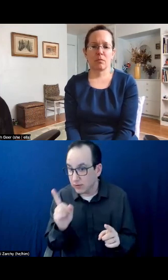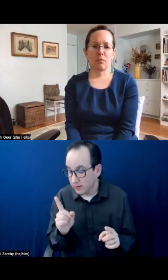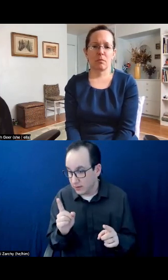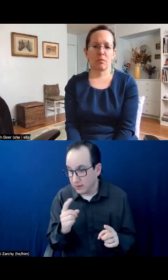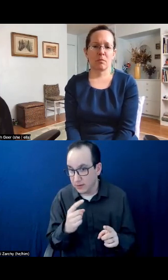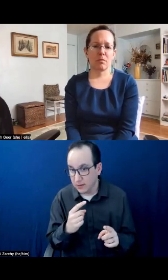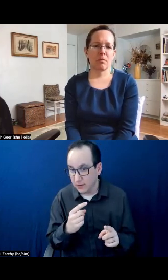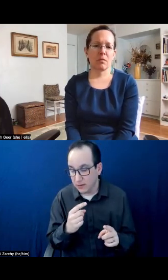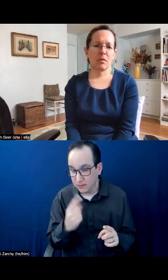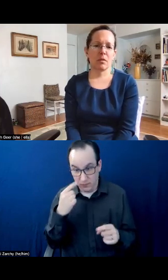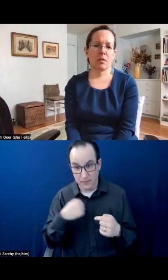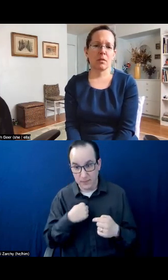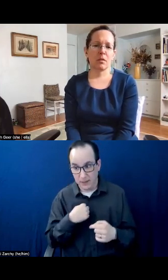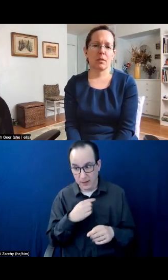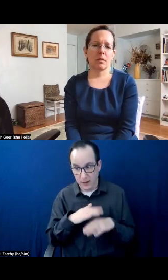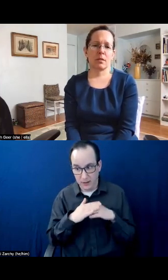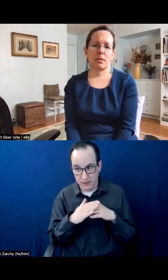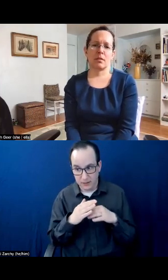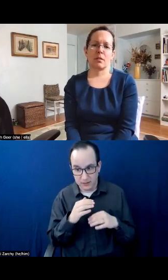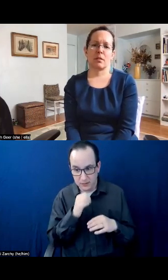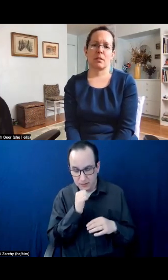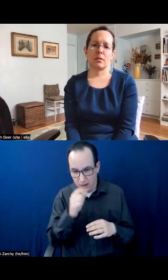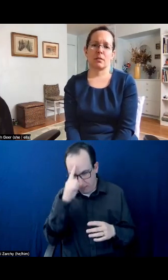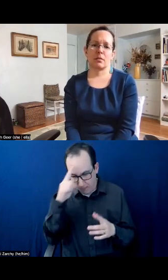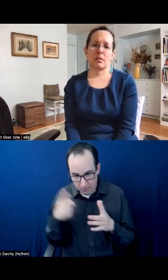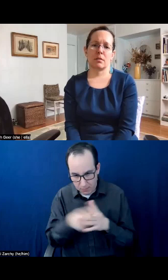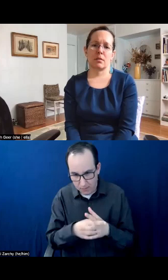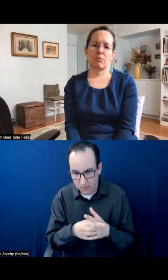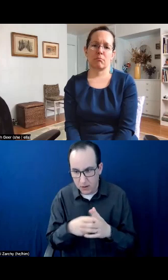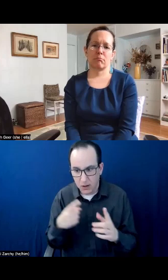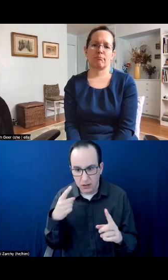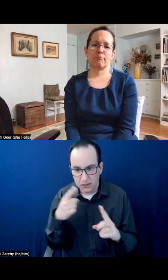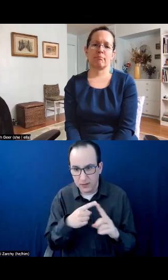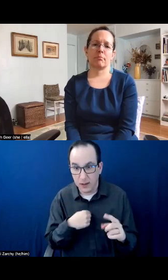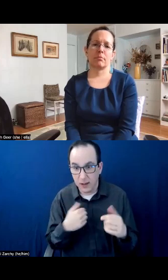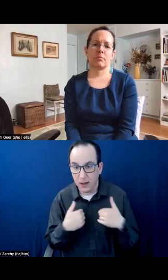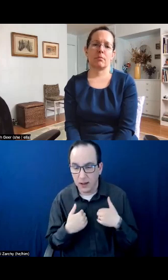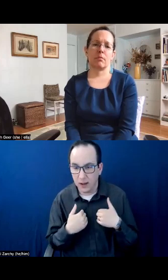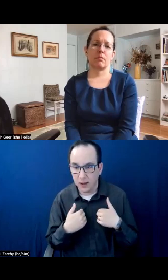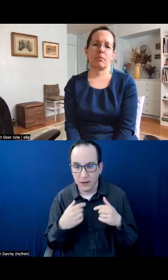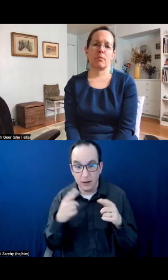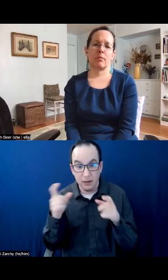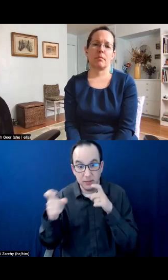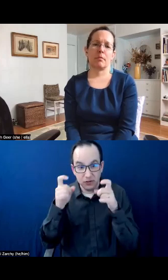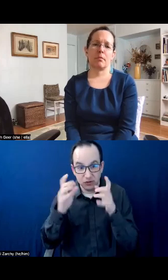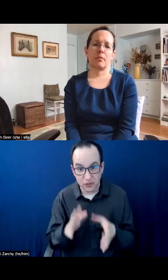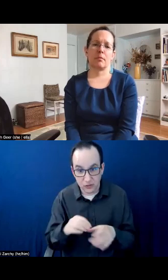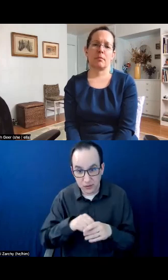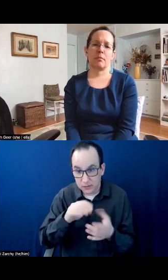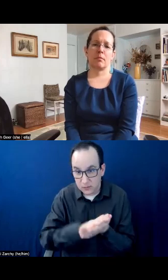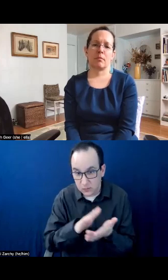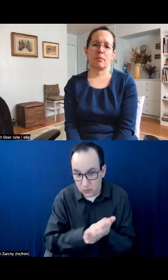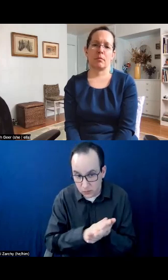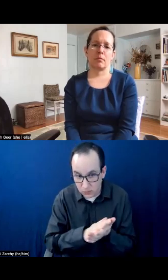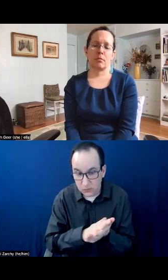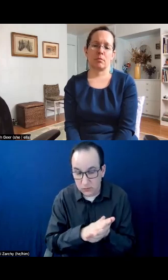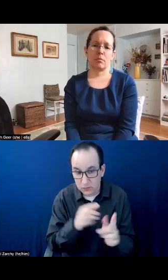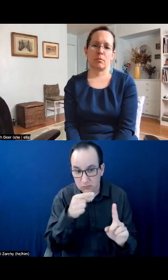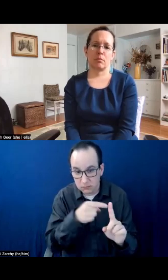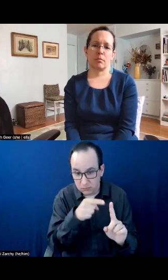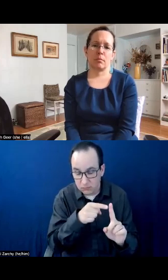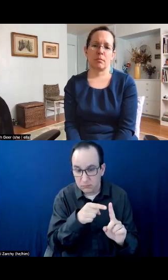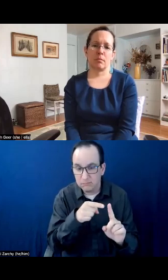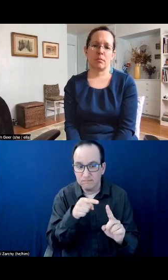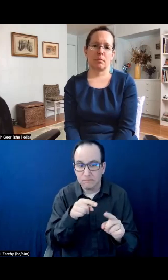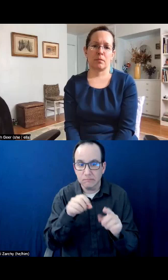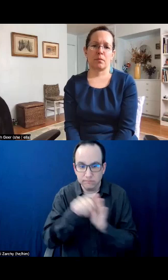we did talk about in grad school that I can remember, at least for me, that didn't come to light until